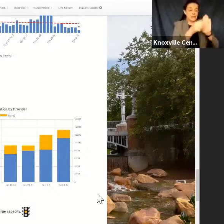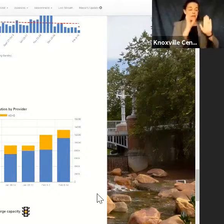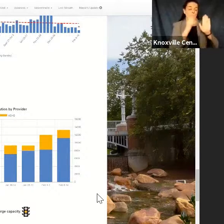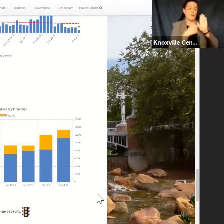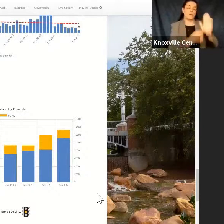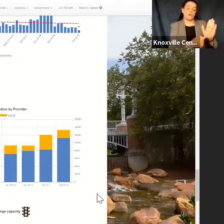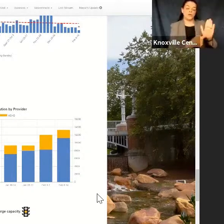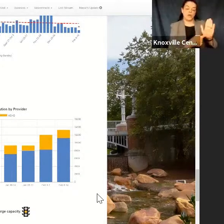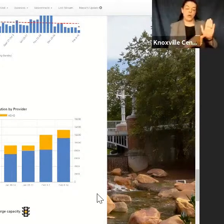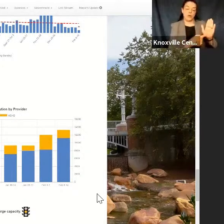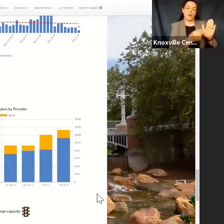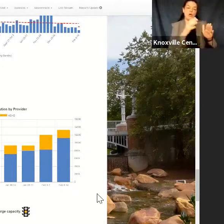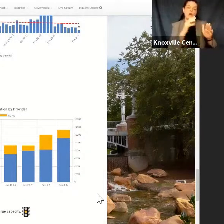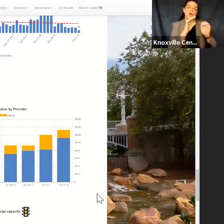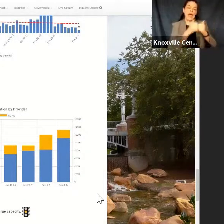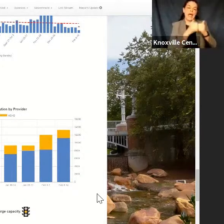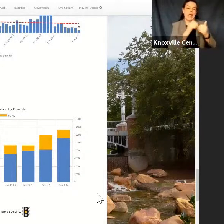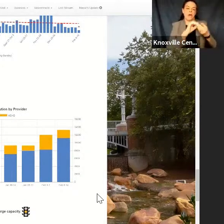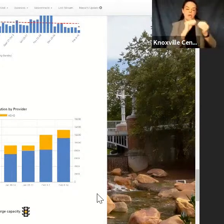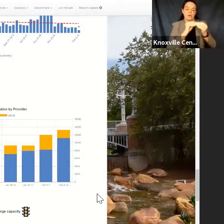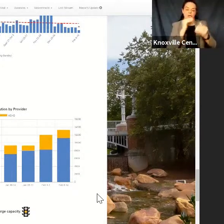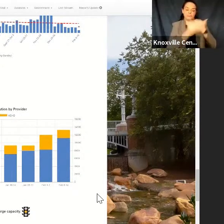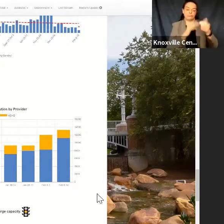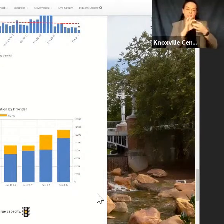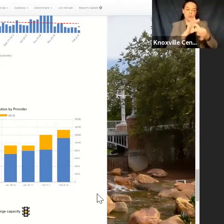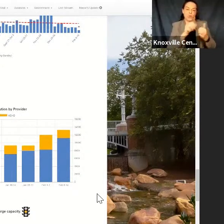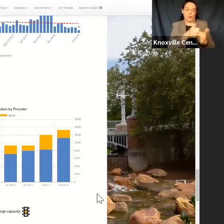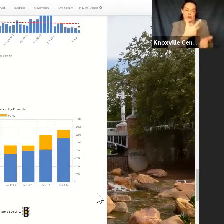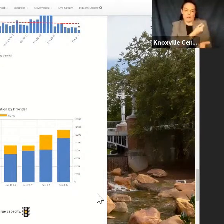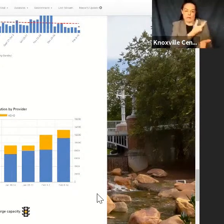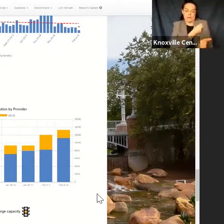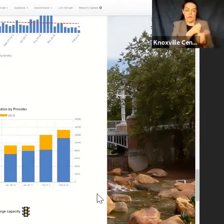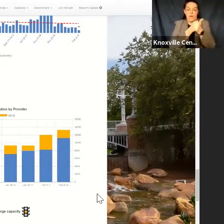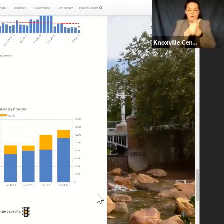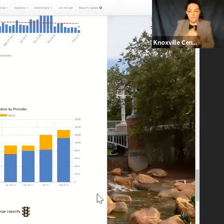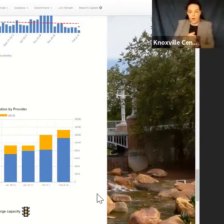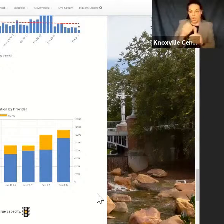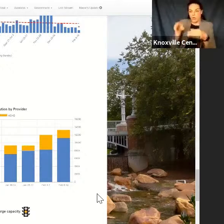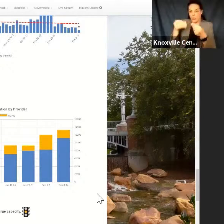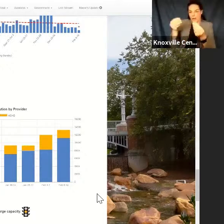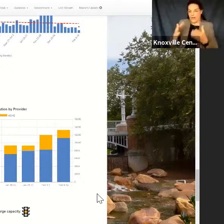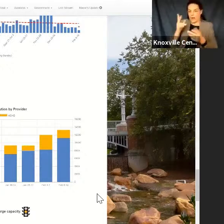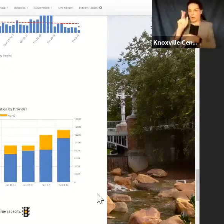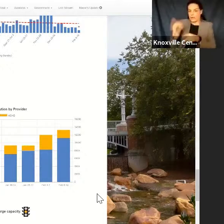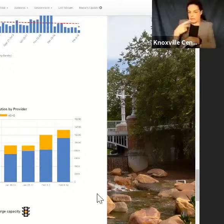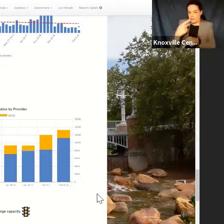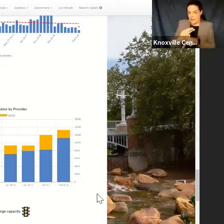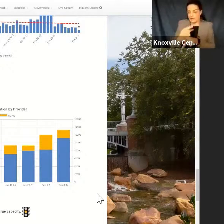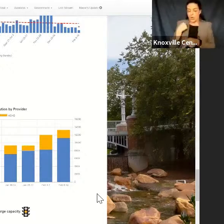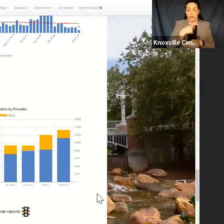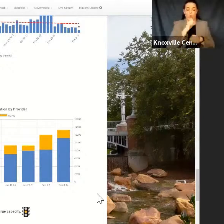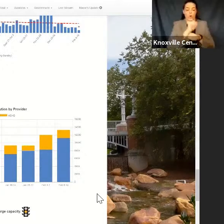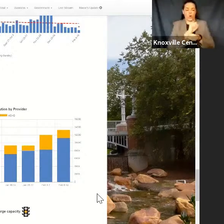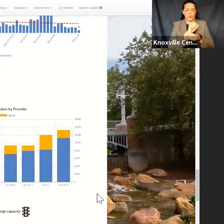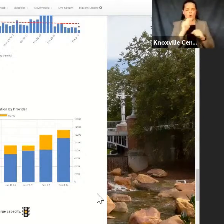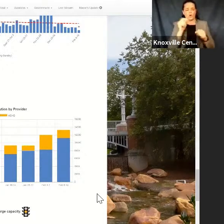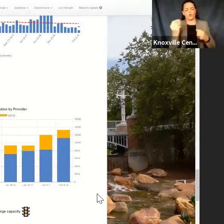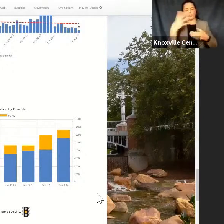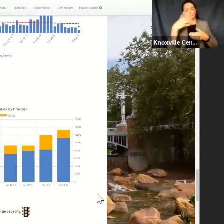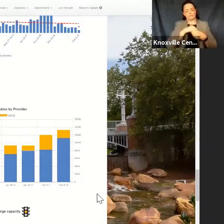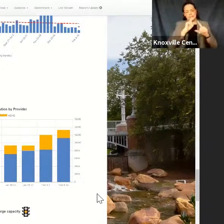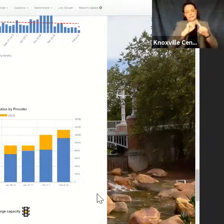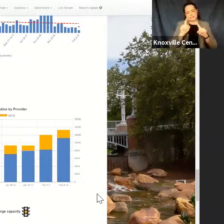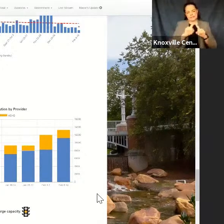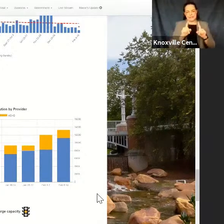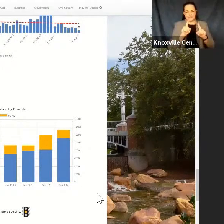trends related to vaccine administration by provider type. We are working to build standard deviations into this data so we can